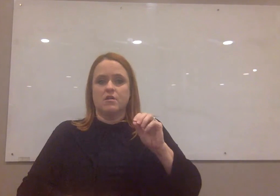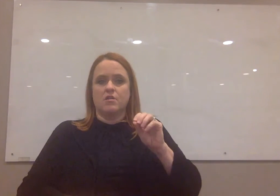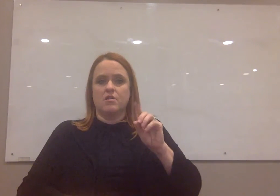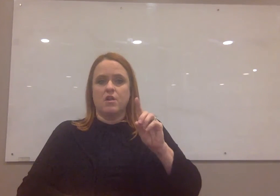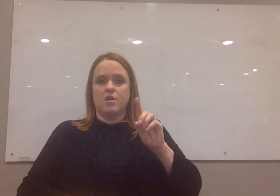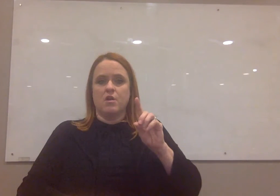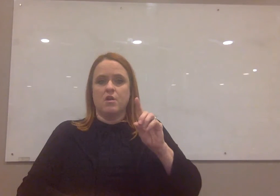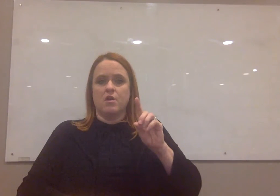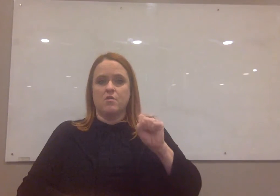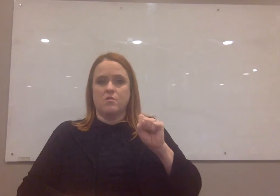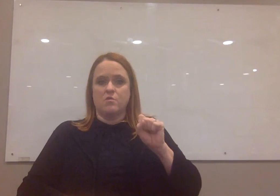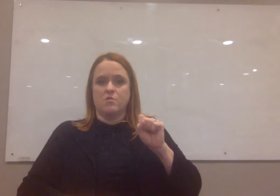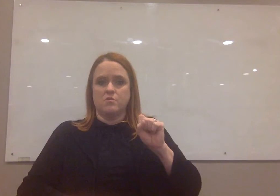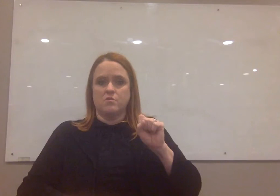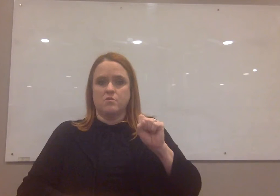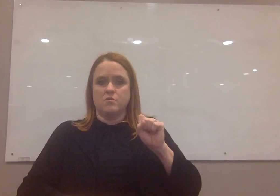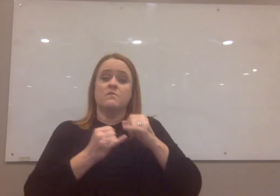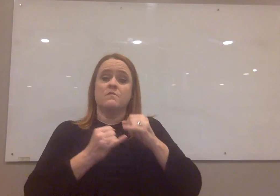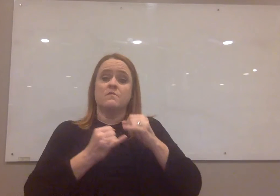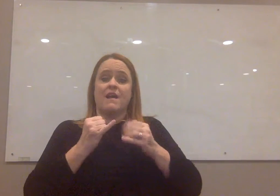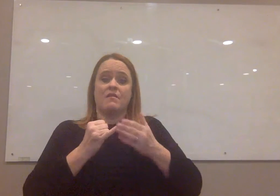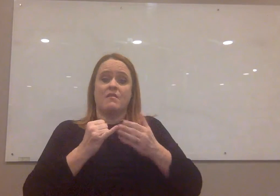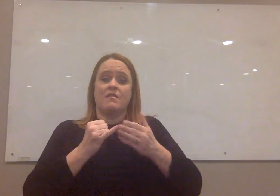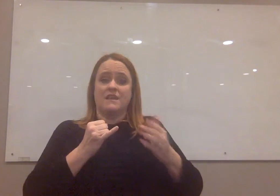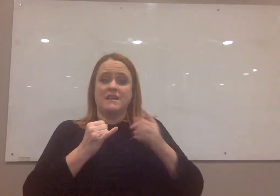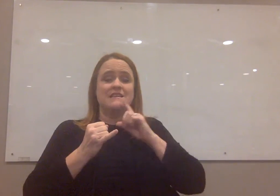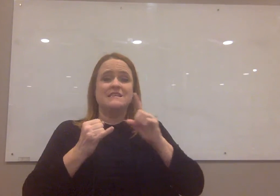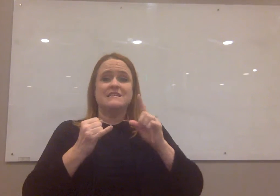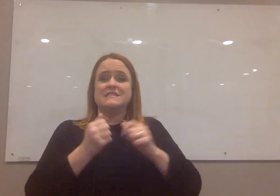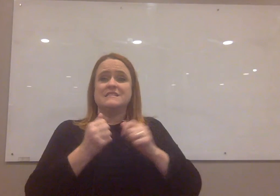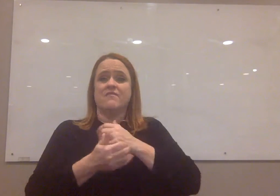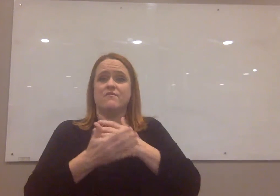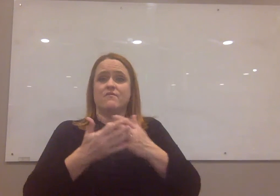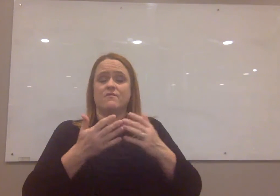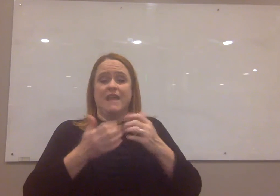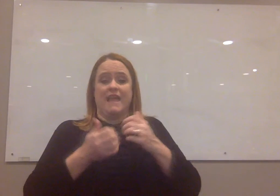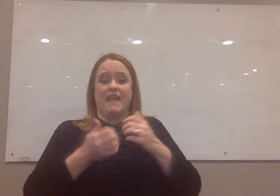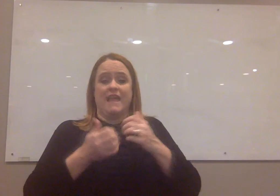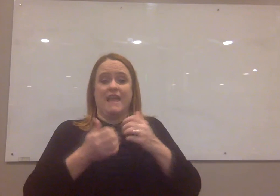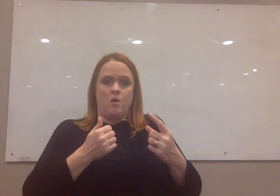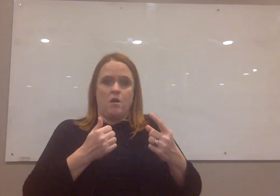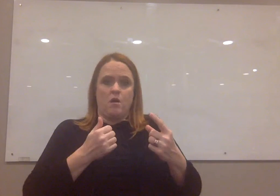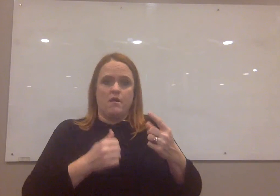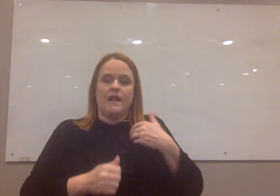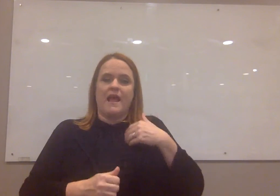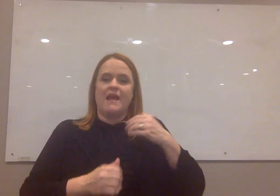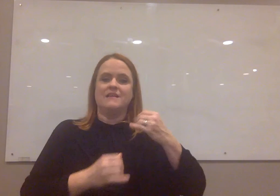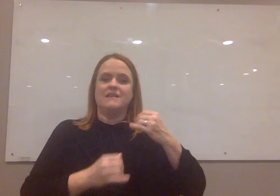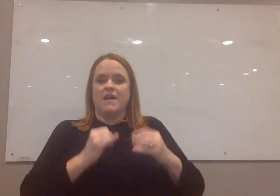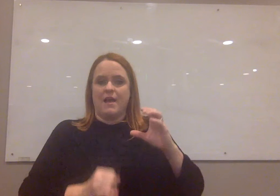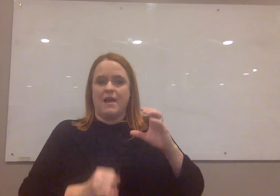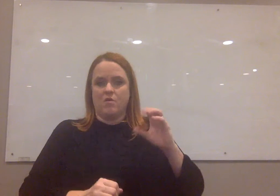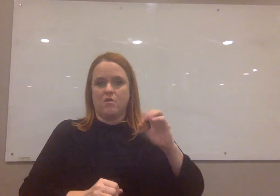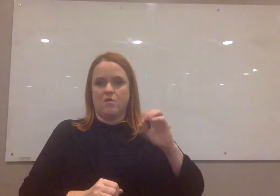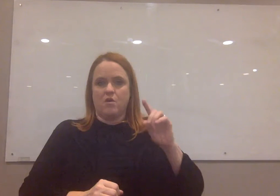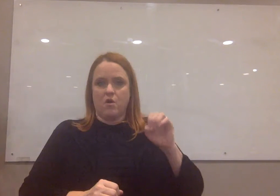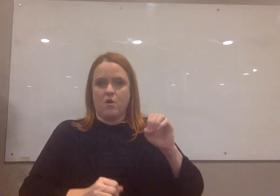the final thing would be everyone, takes the final code and then connects up the nodes and you can